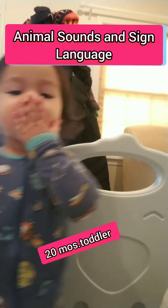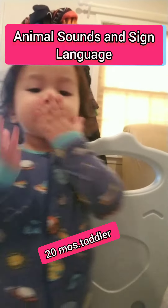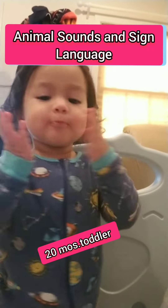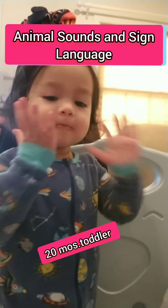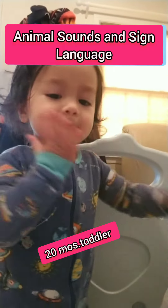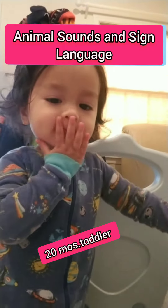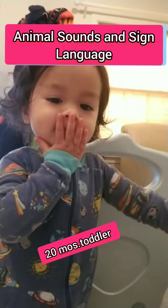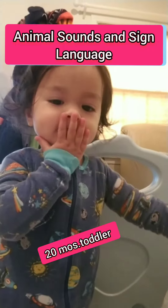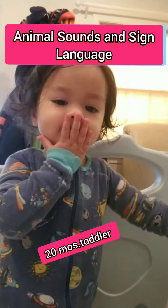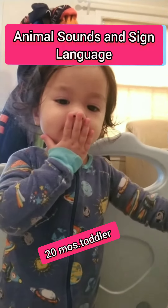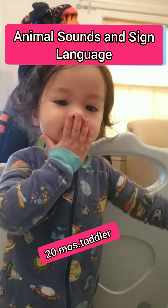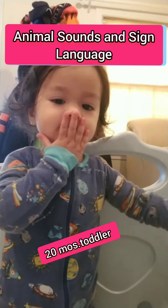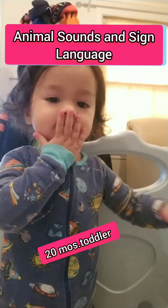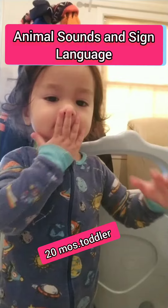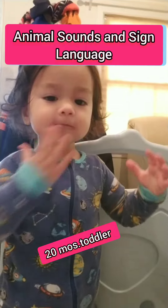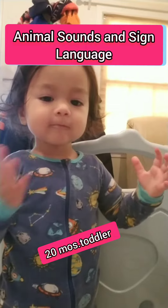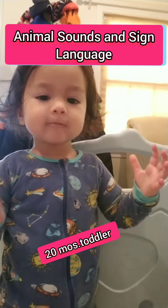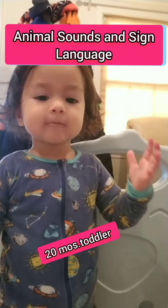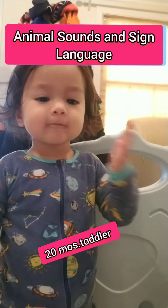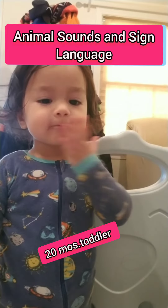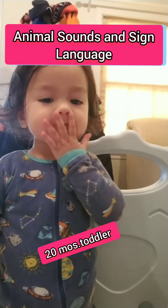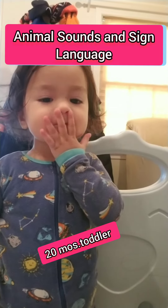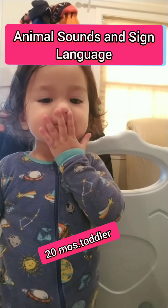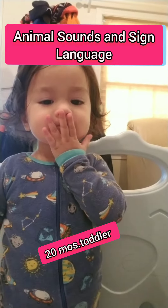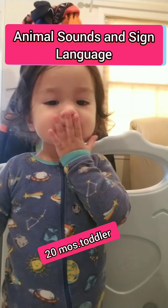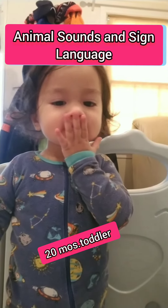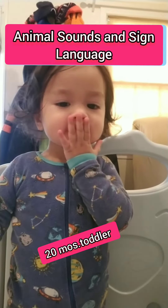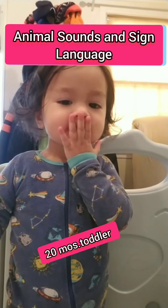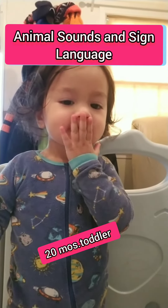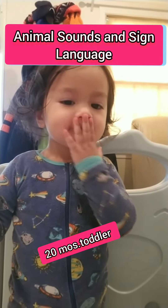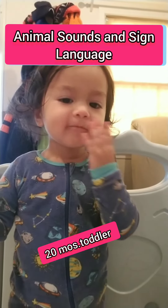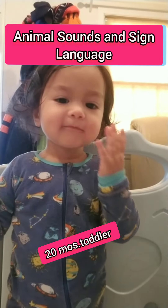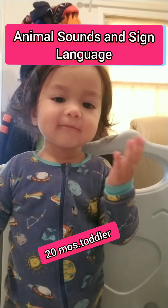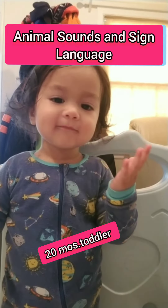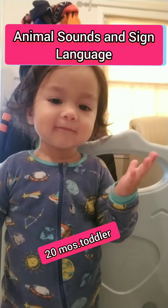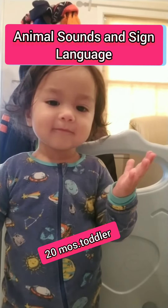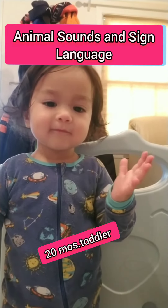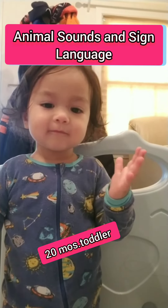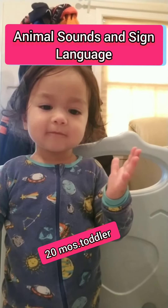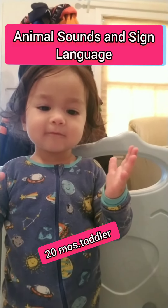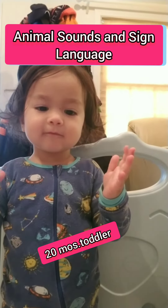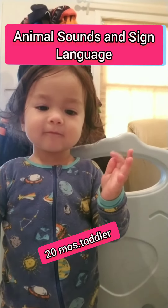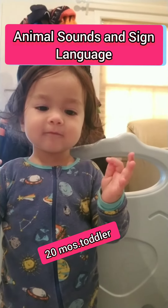how about thank you very good how about